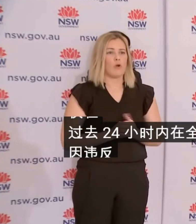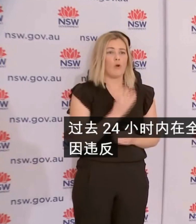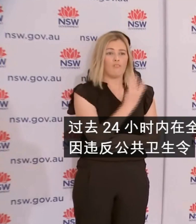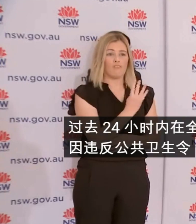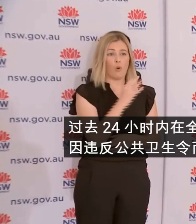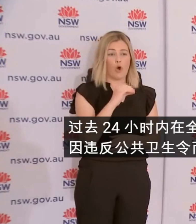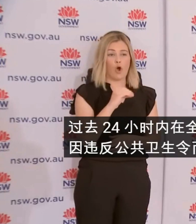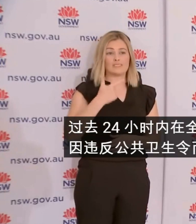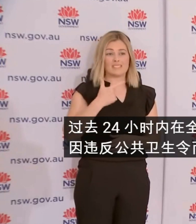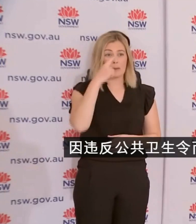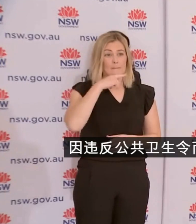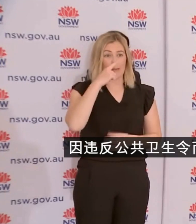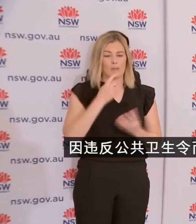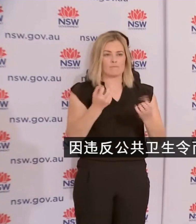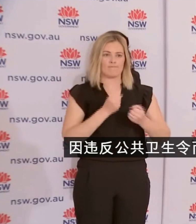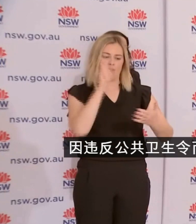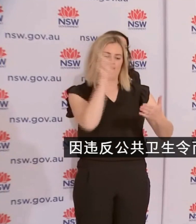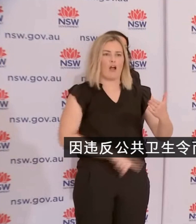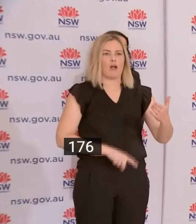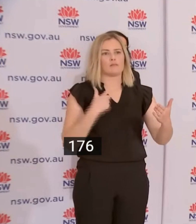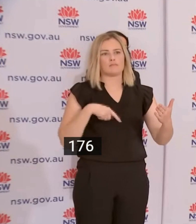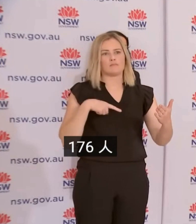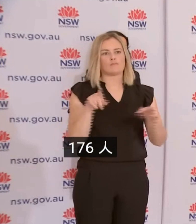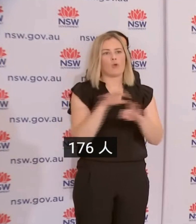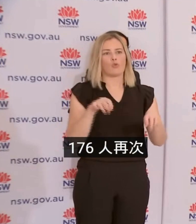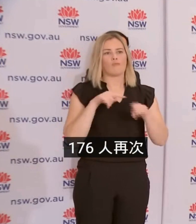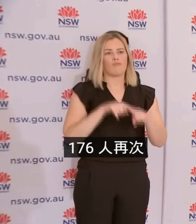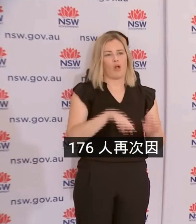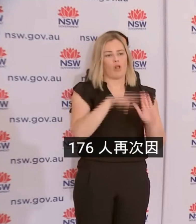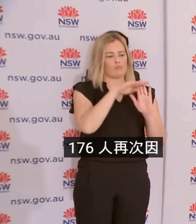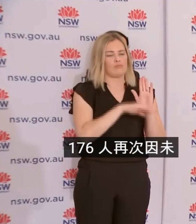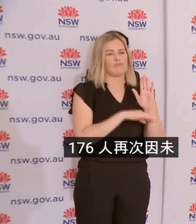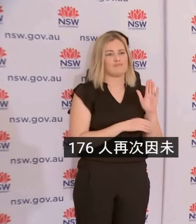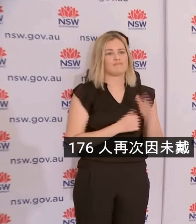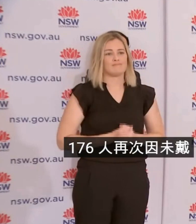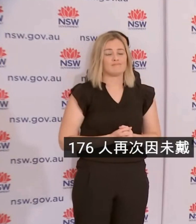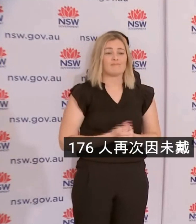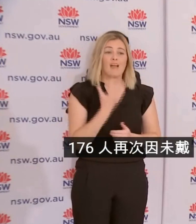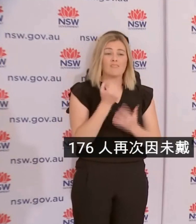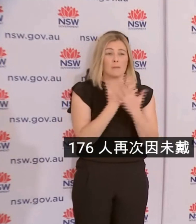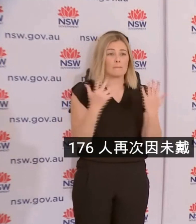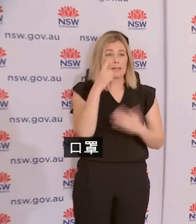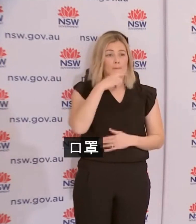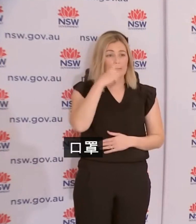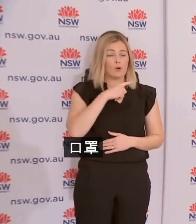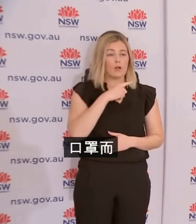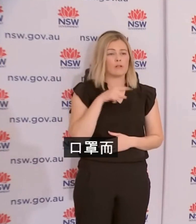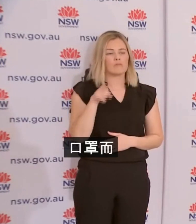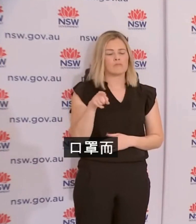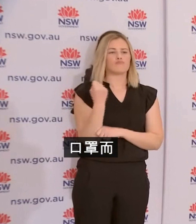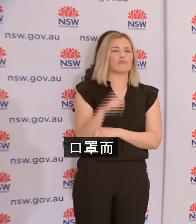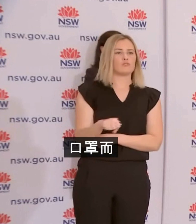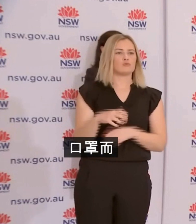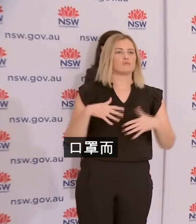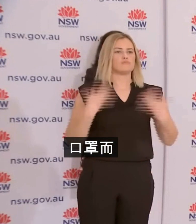received infringement notices for breaches of the public health order. 176 of those were, again, for not wearing a face mask.